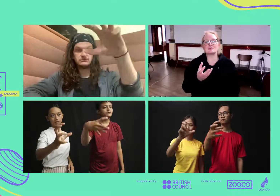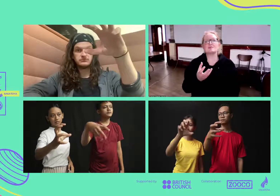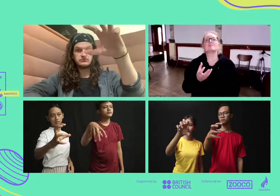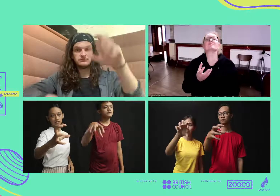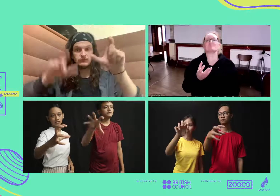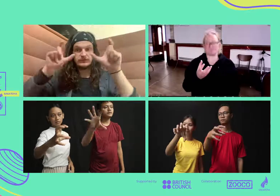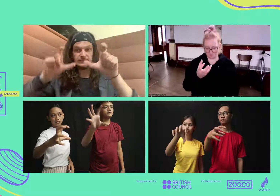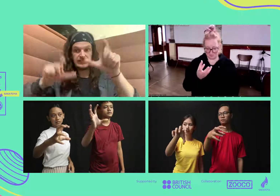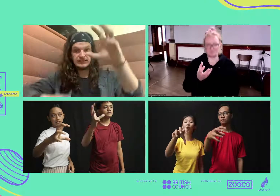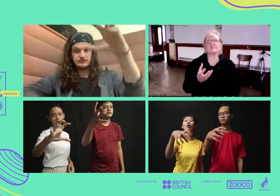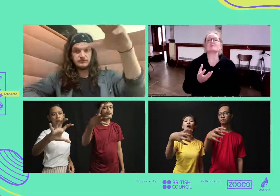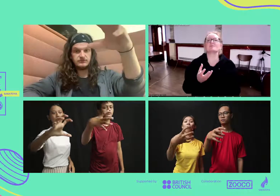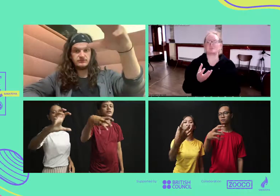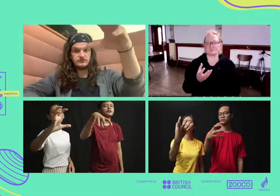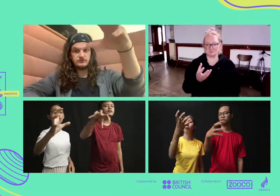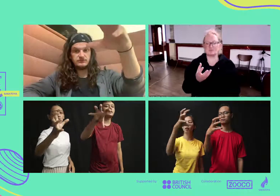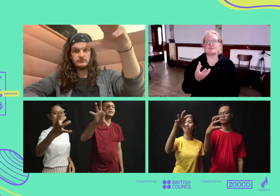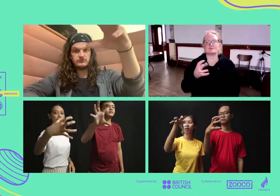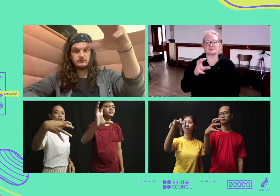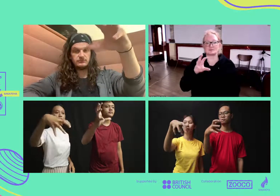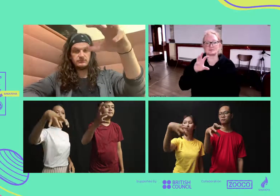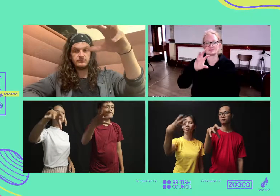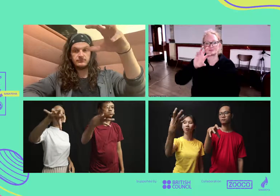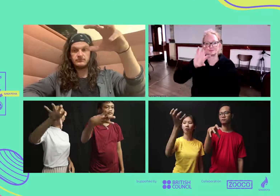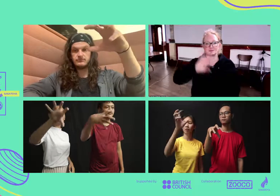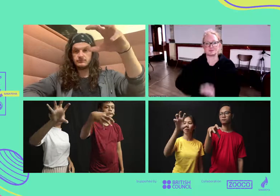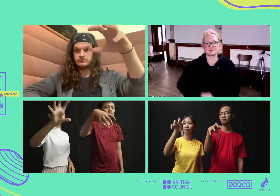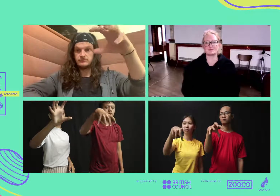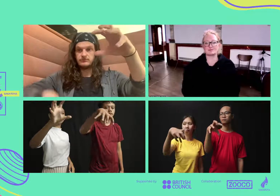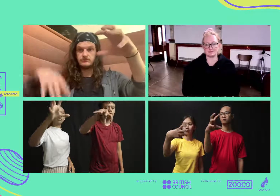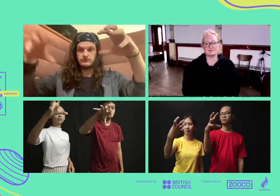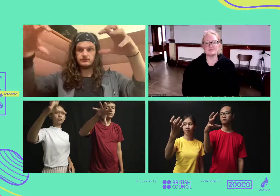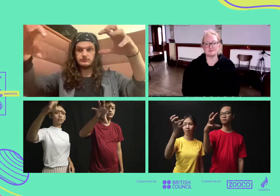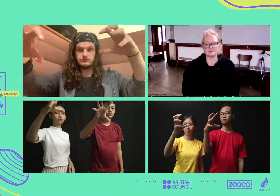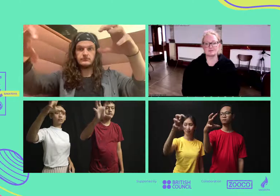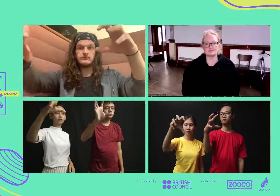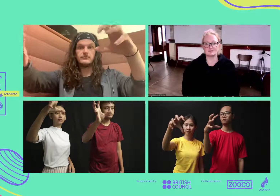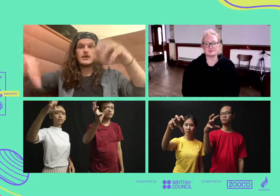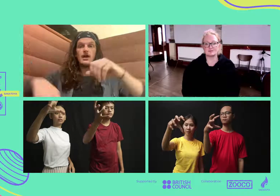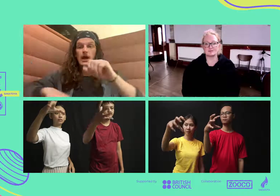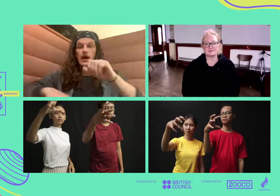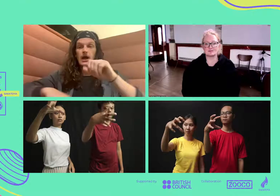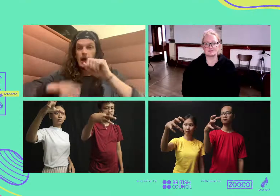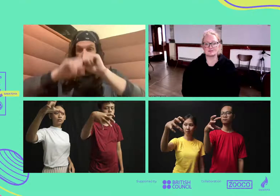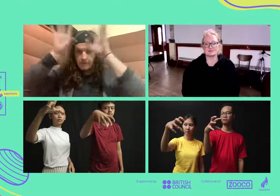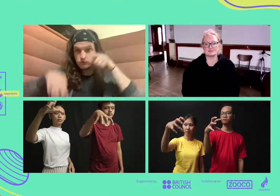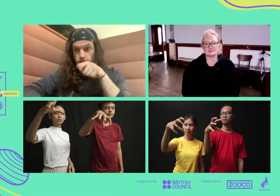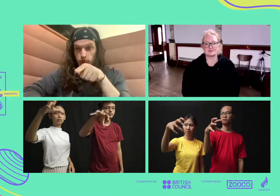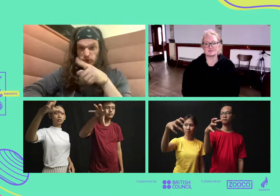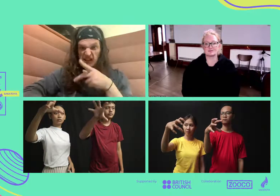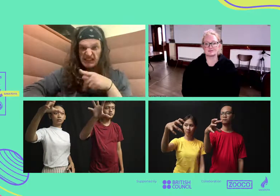planet is a planet. So this can become a planet.